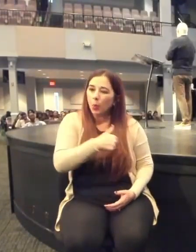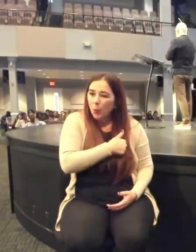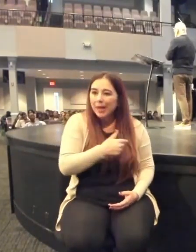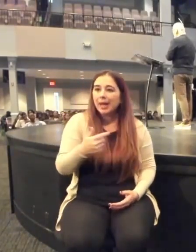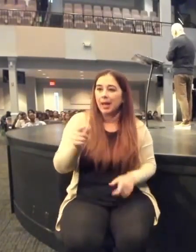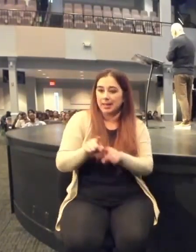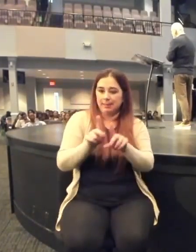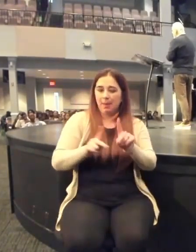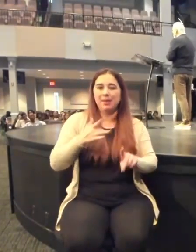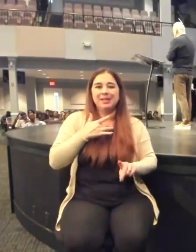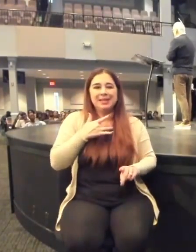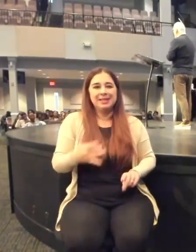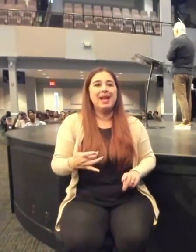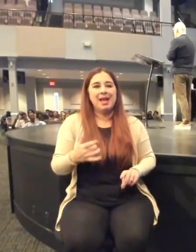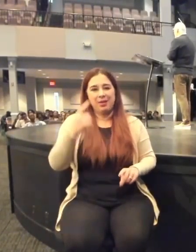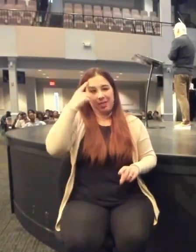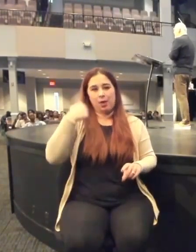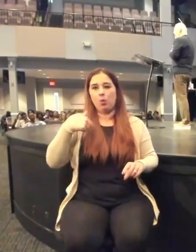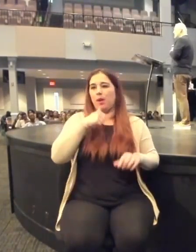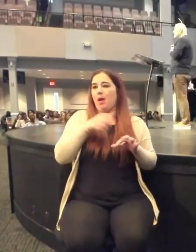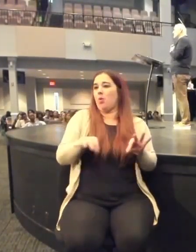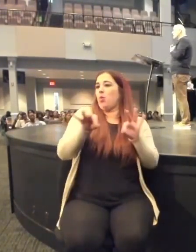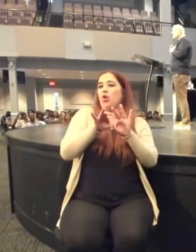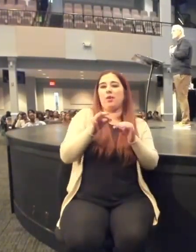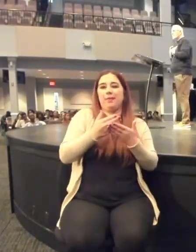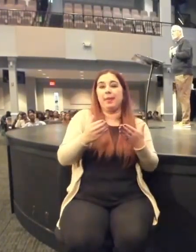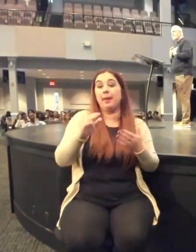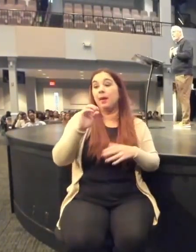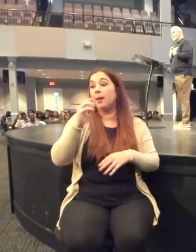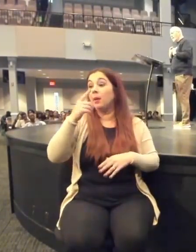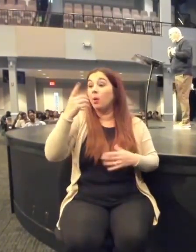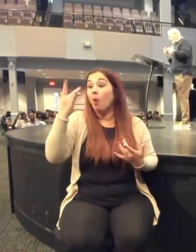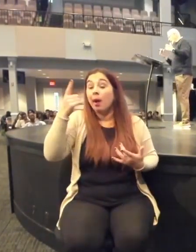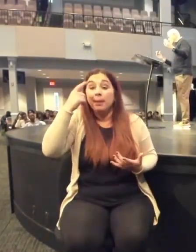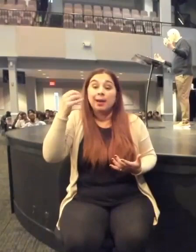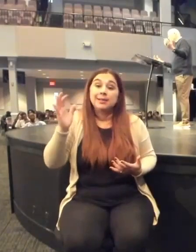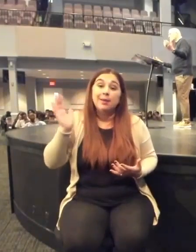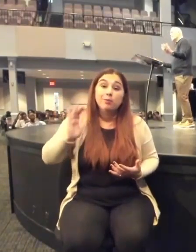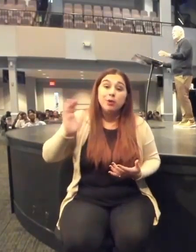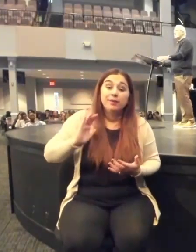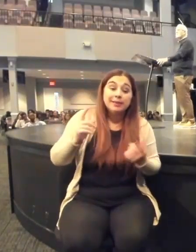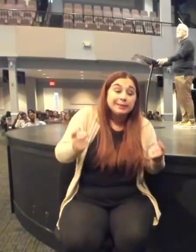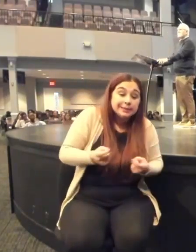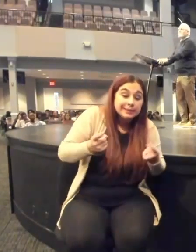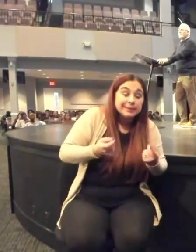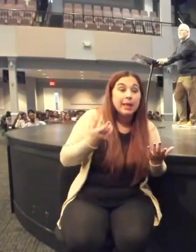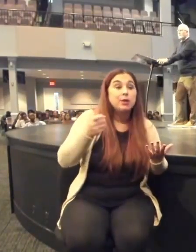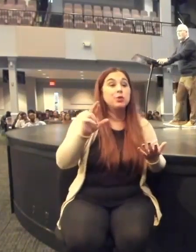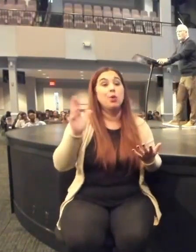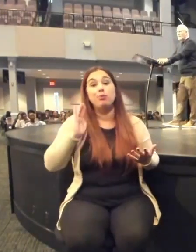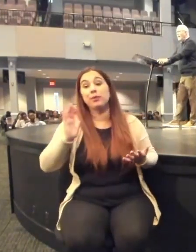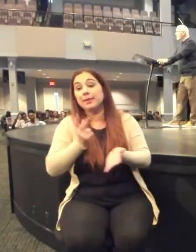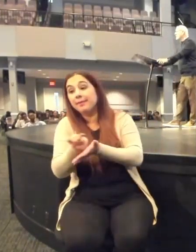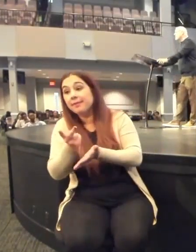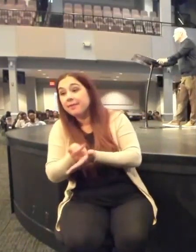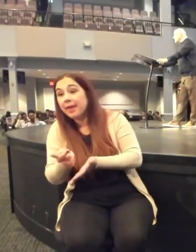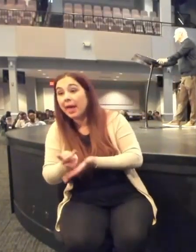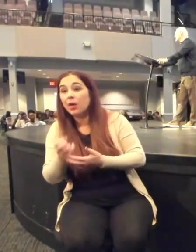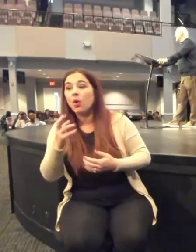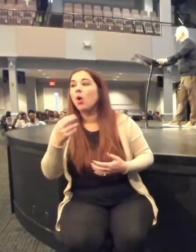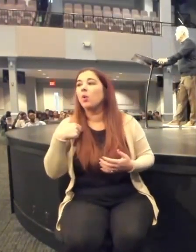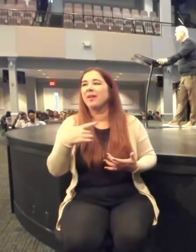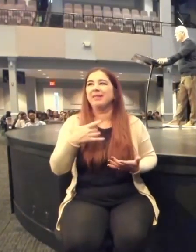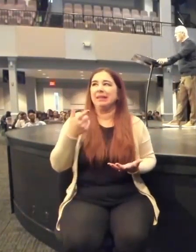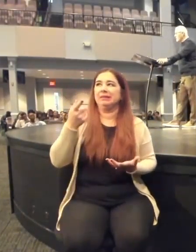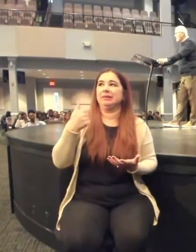to disqualify ourselves based upon our past sins and our past failures. God, you certainly couldn't have anything good